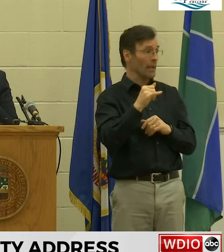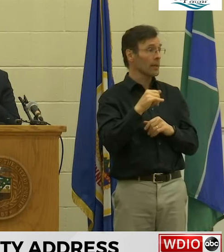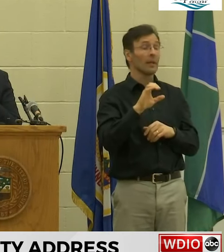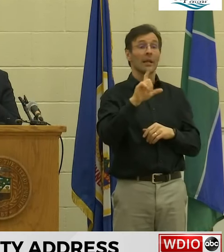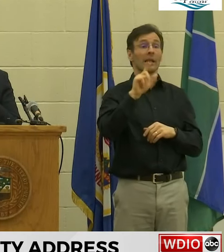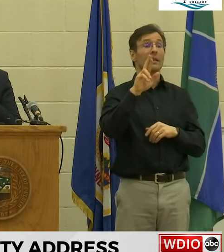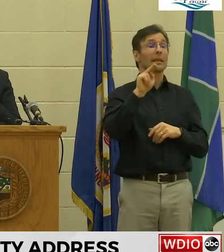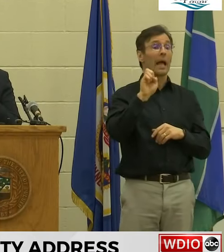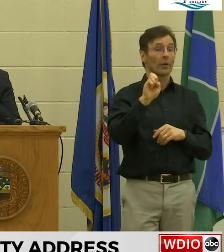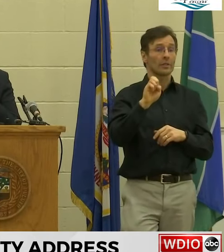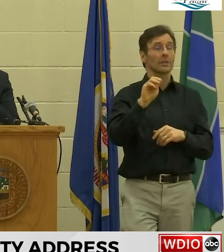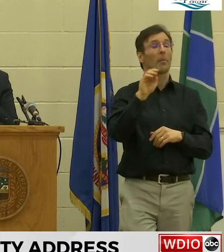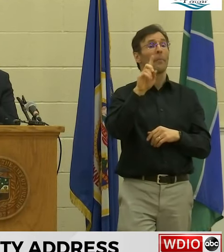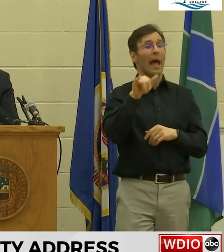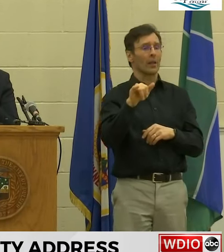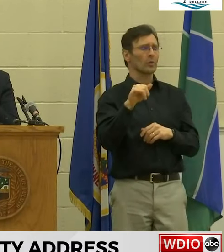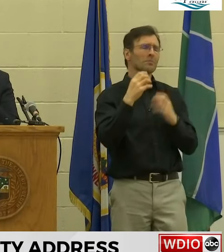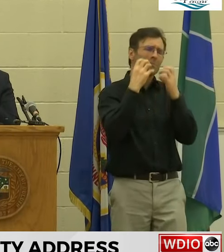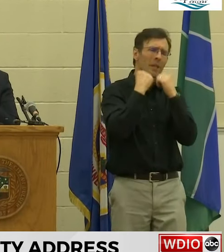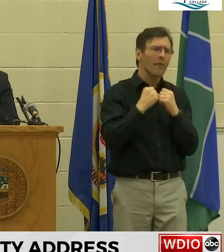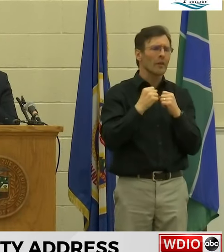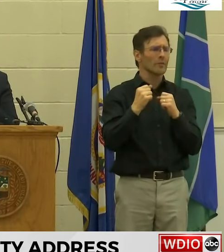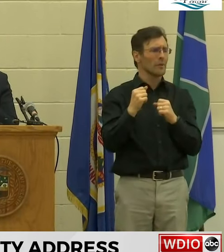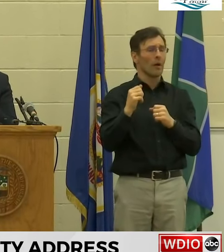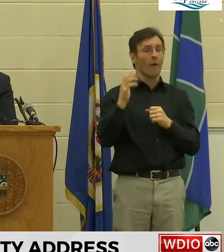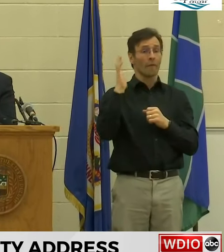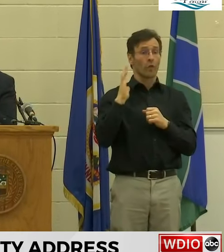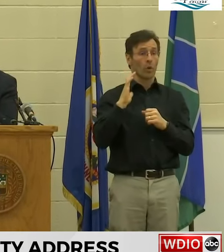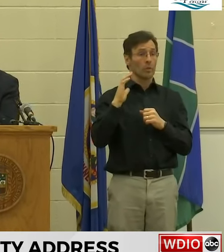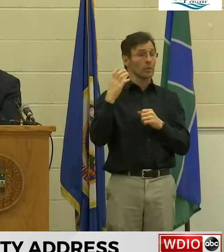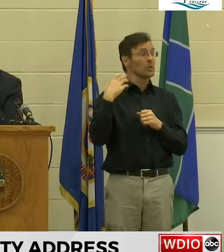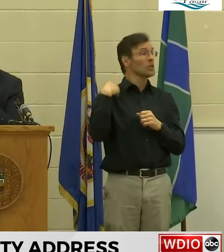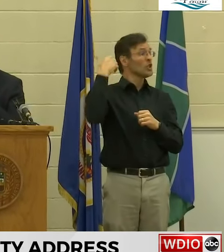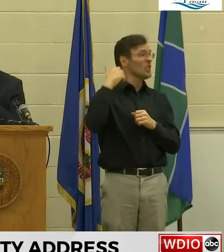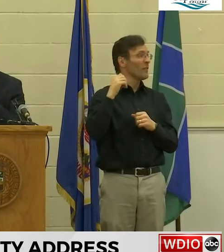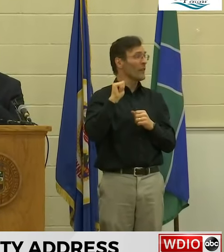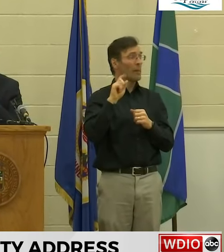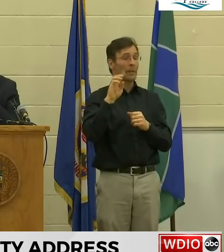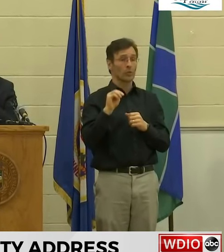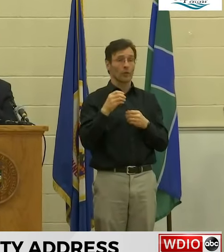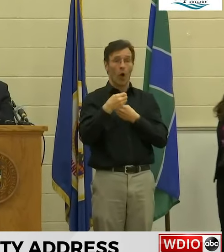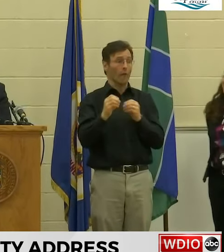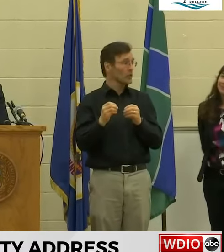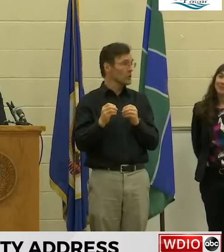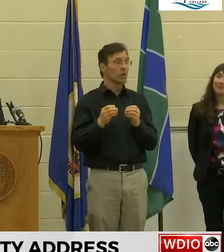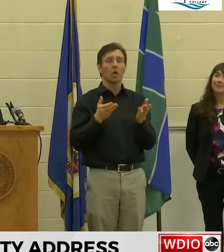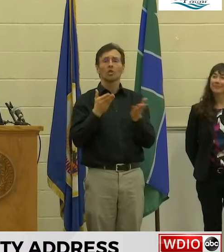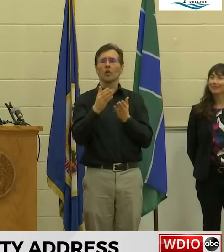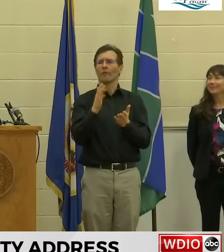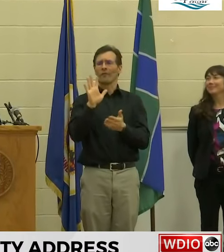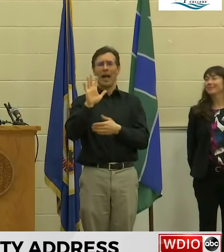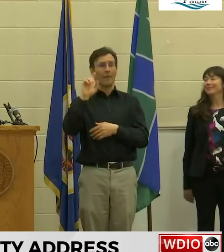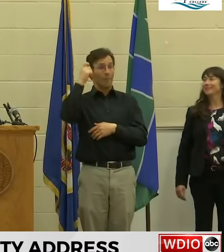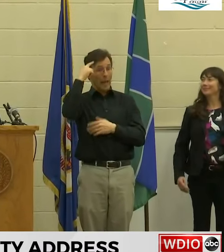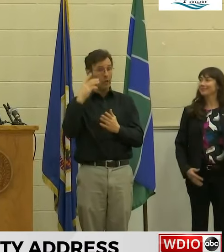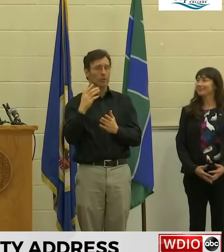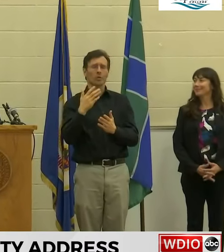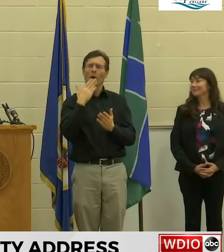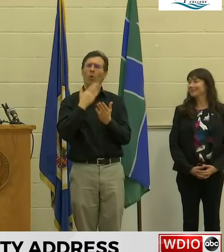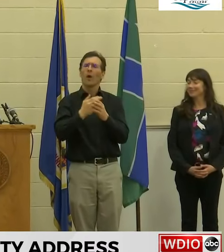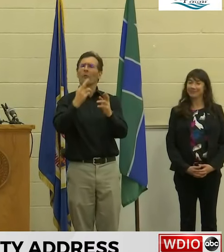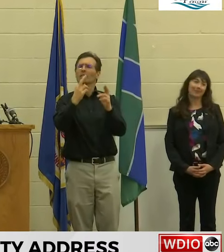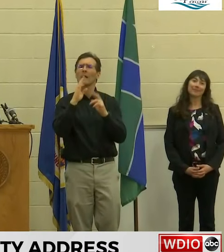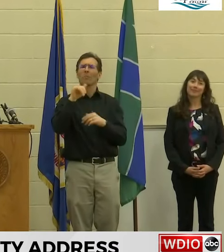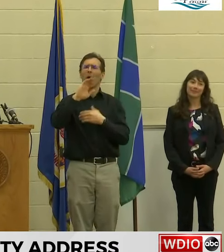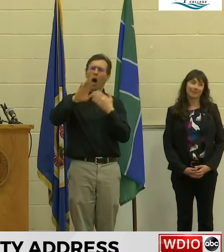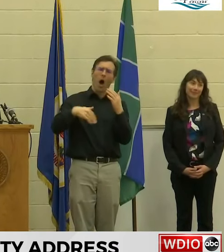Clarence Maddy was a beloved former Chief Administrative Officer who worked with the City of Duluth for 22 years, serving five mayors, and was well respected by